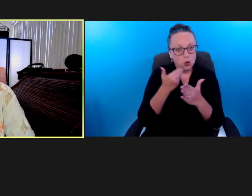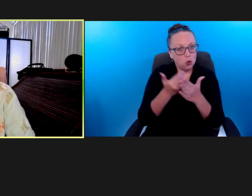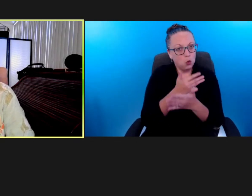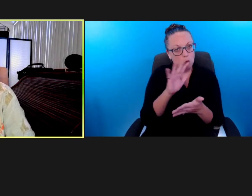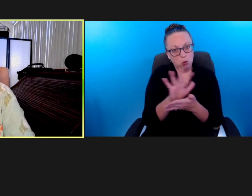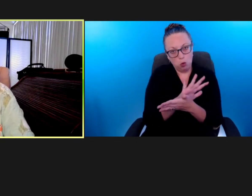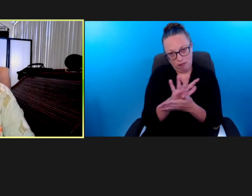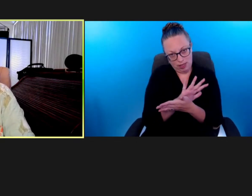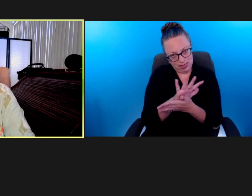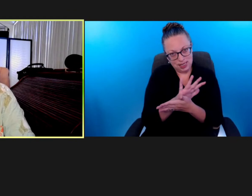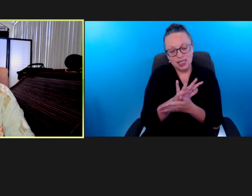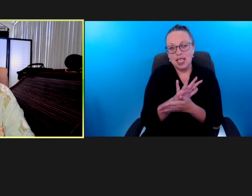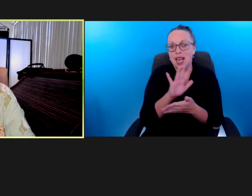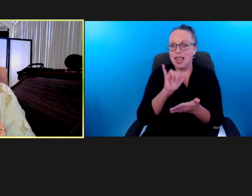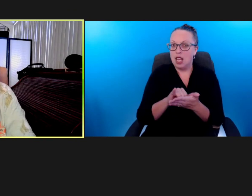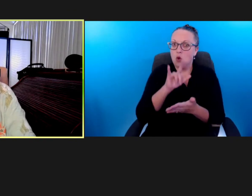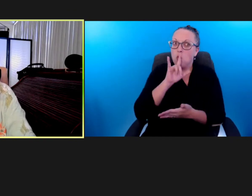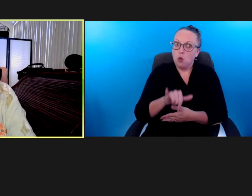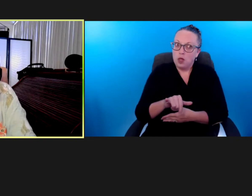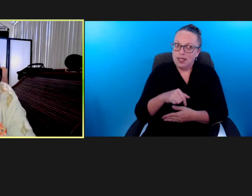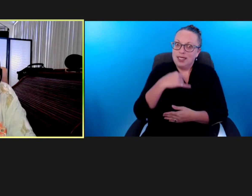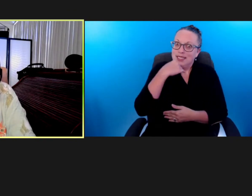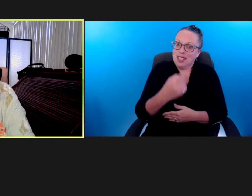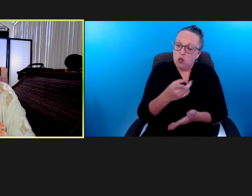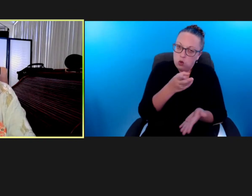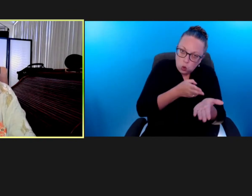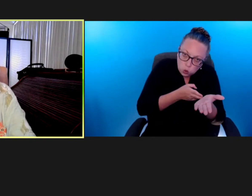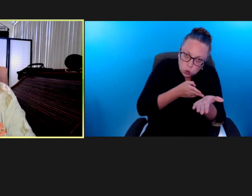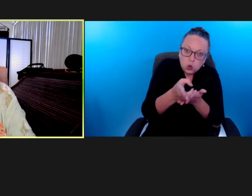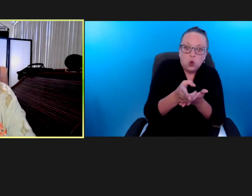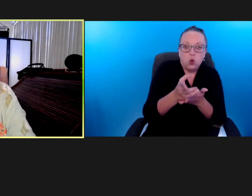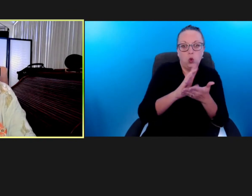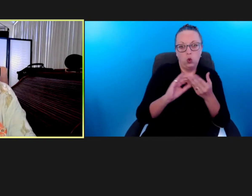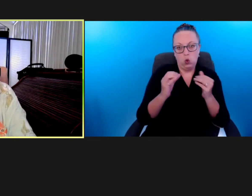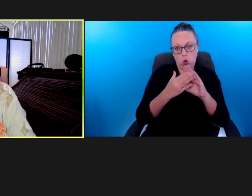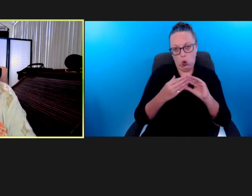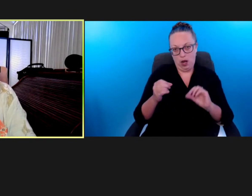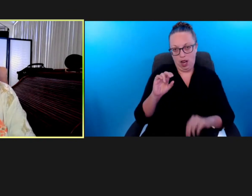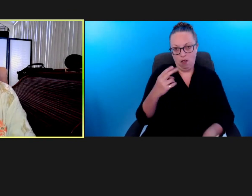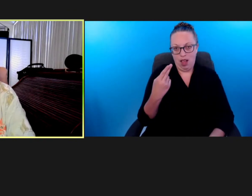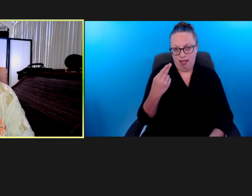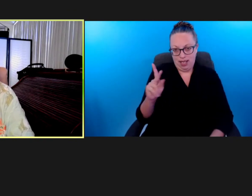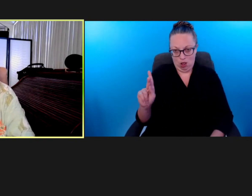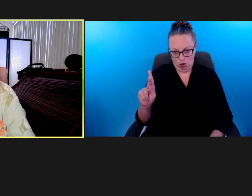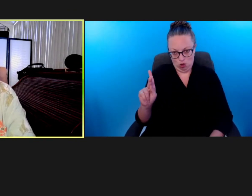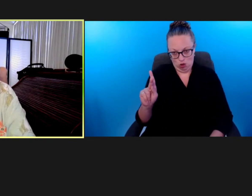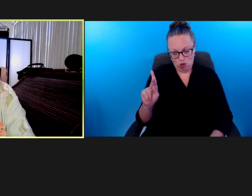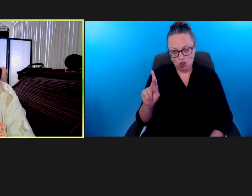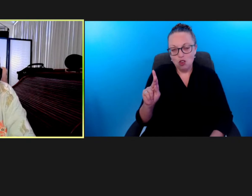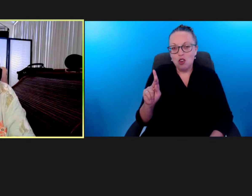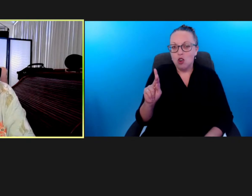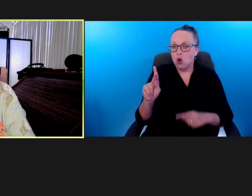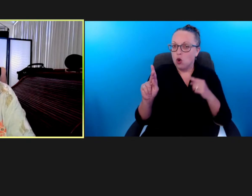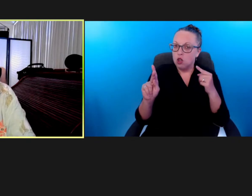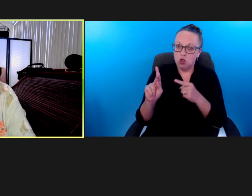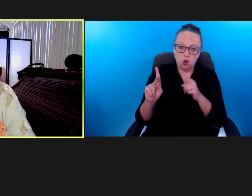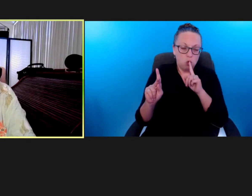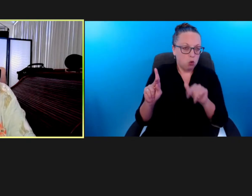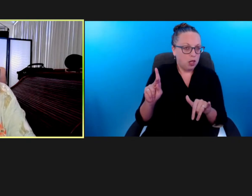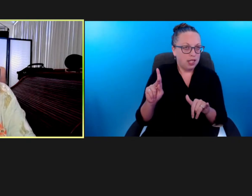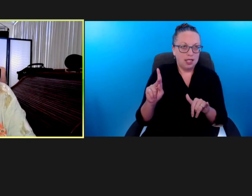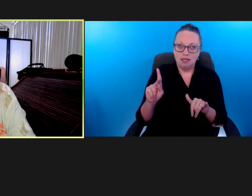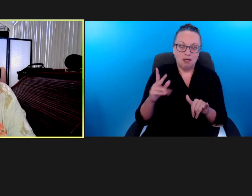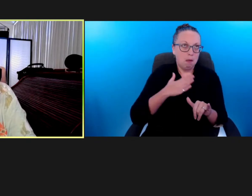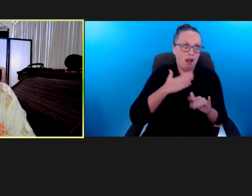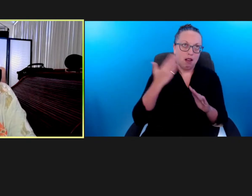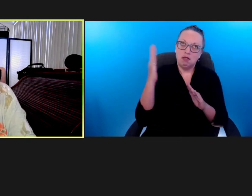movie that really tells the true story of Helen Keller, who is genuinely my great hero of